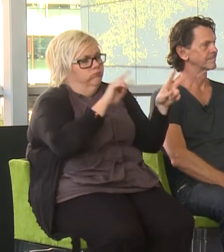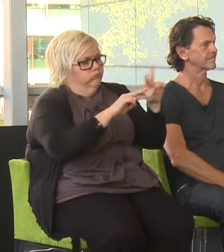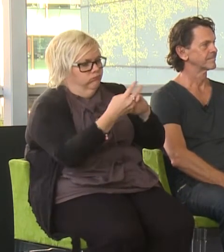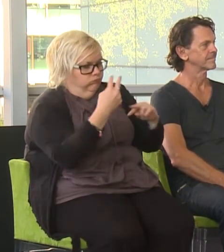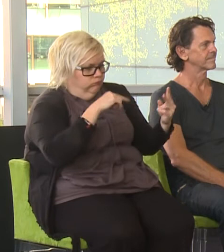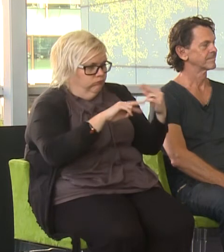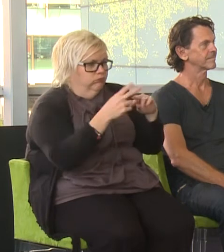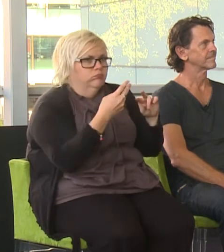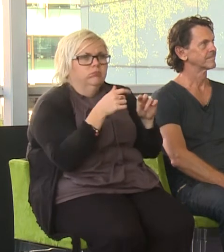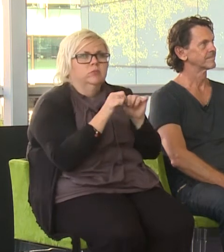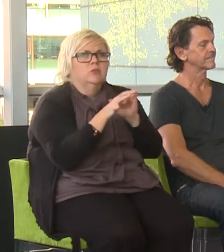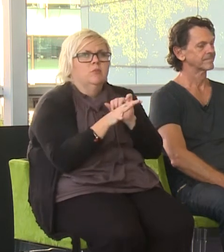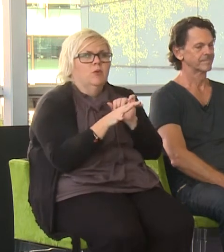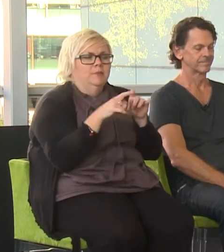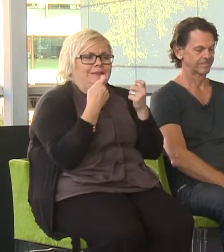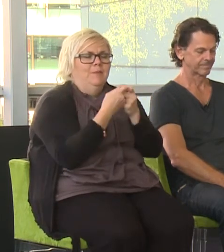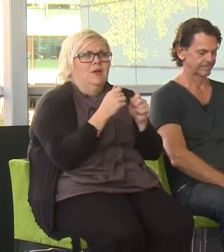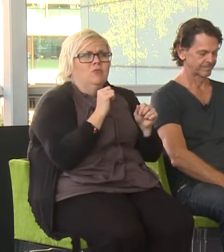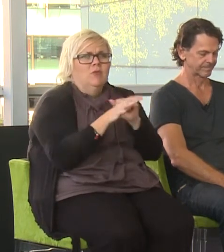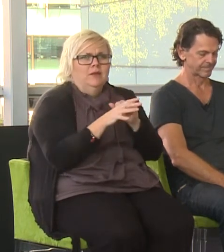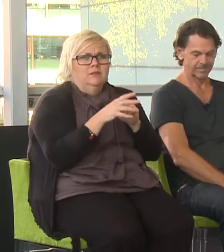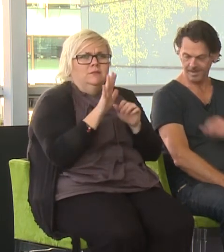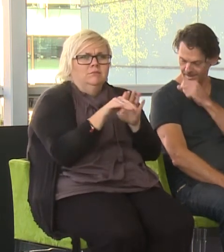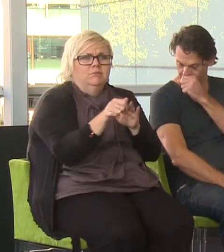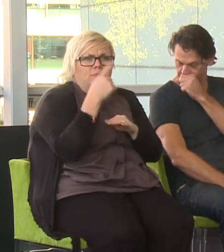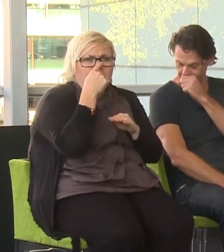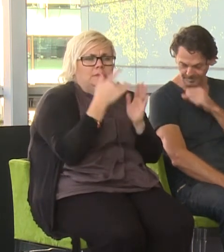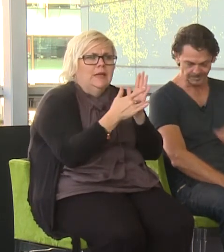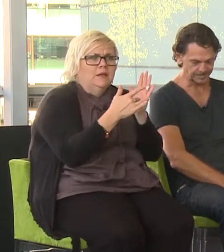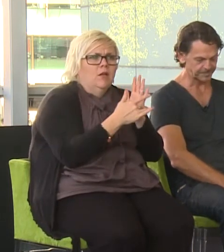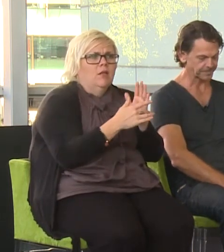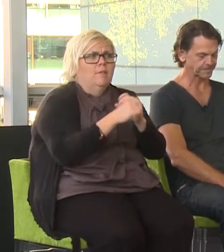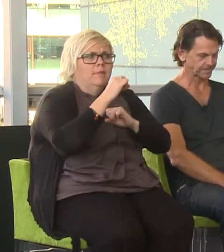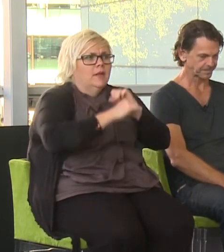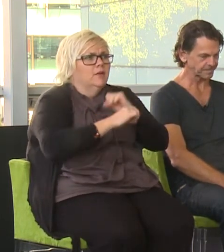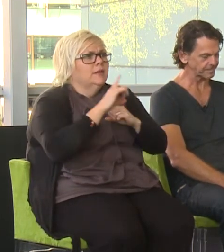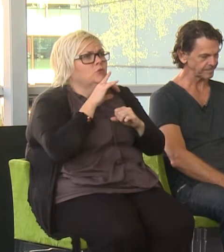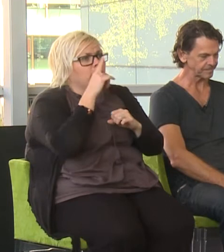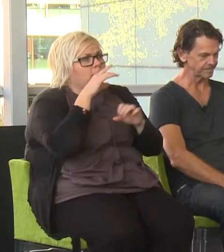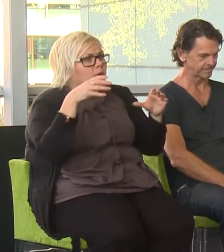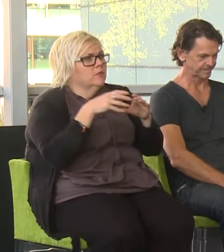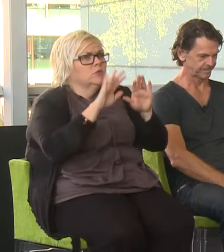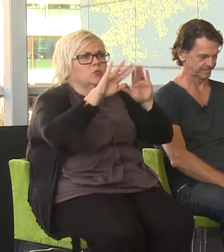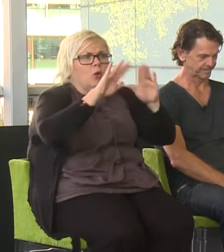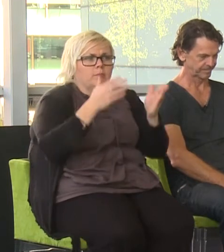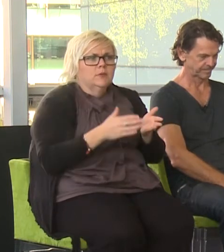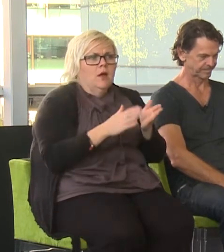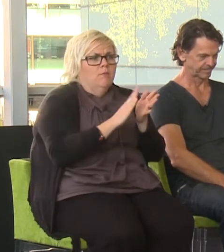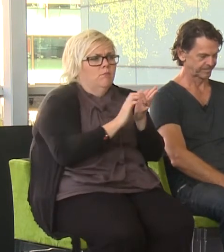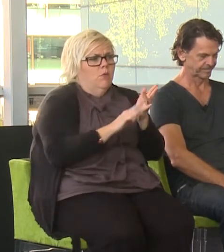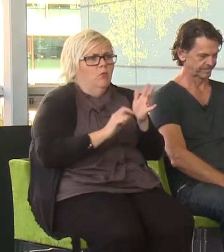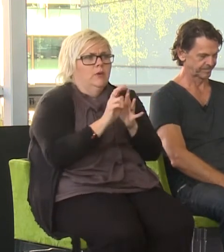of talented creative people, technical, mechanical, electrical people, sculptors, moulding